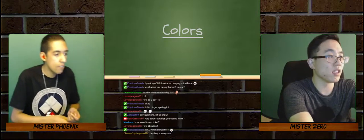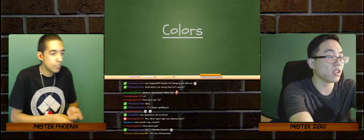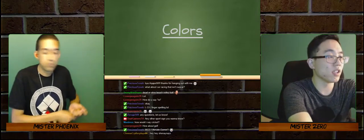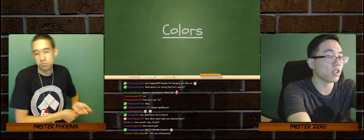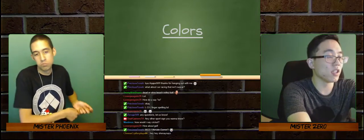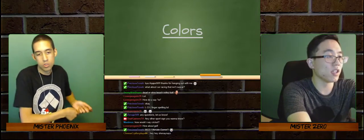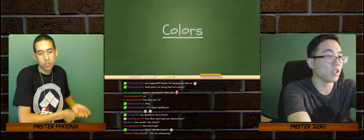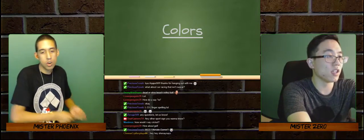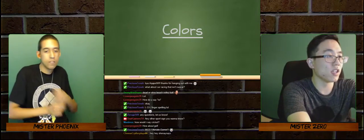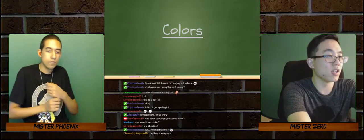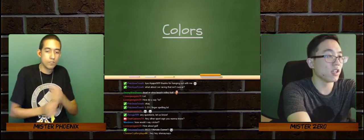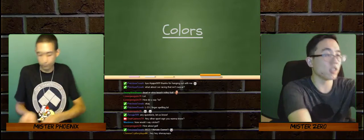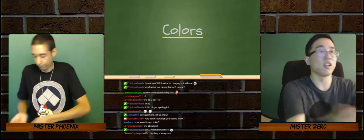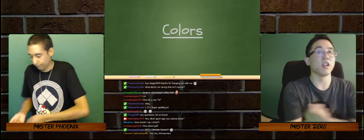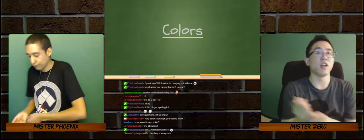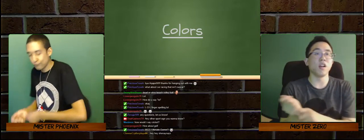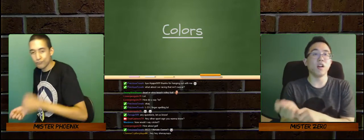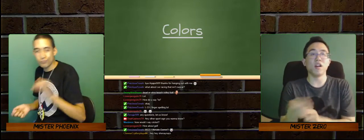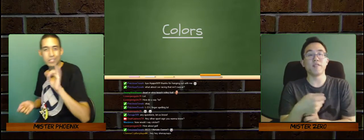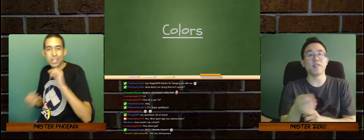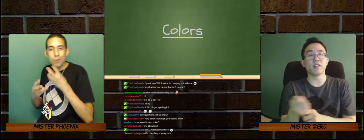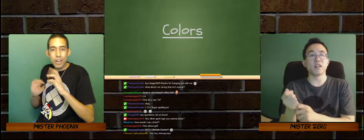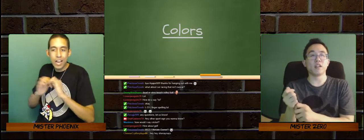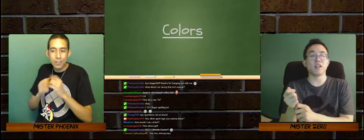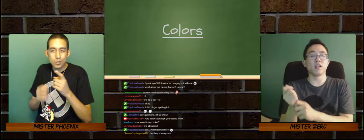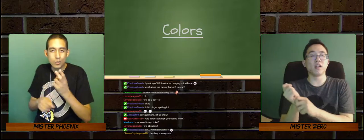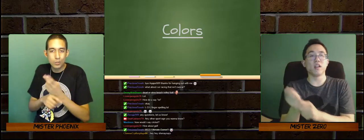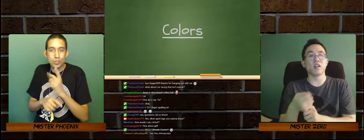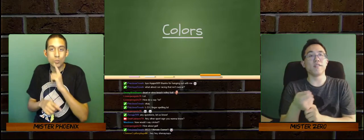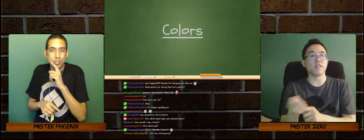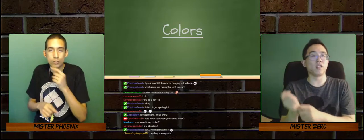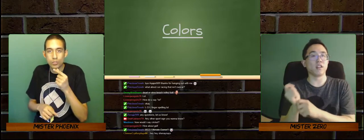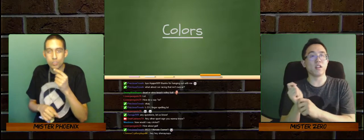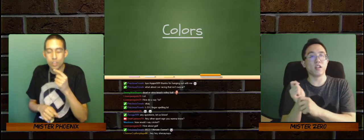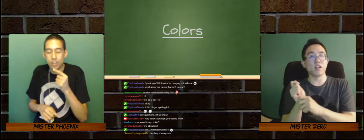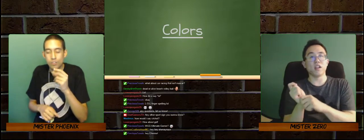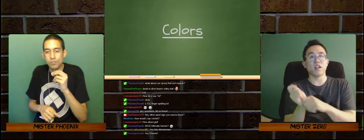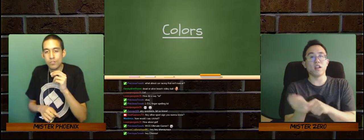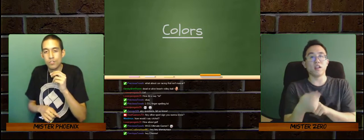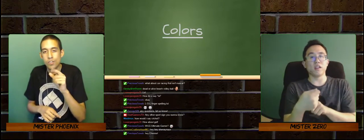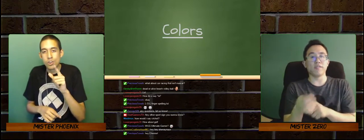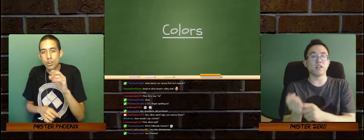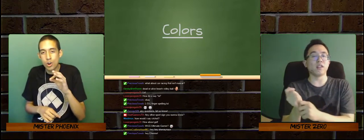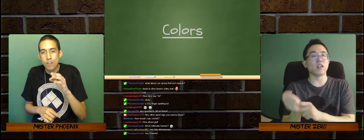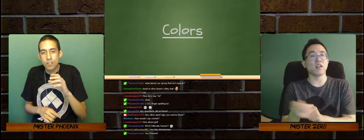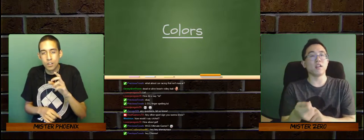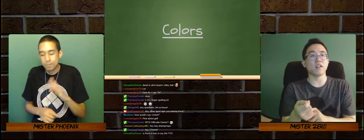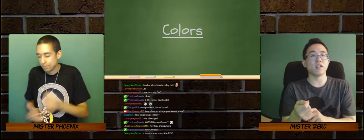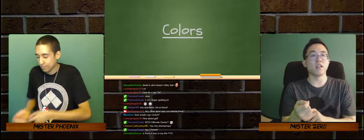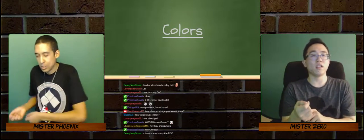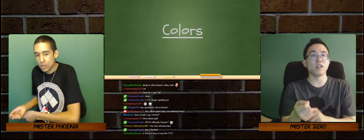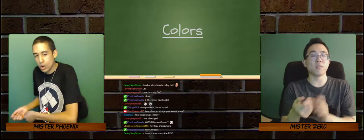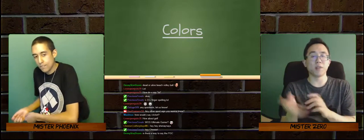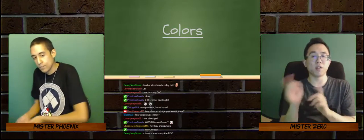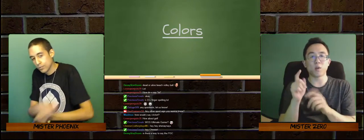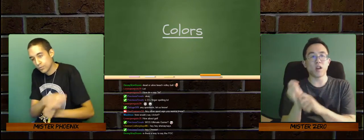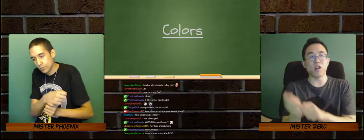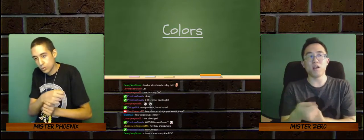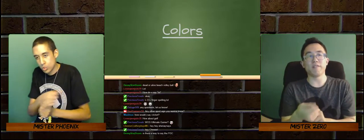Golf? Golf. The same way how you use a real golf club.